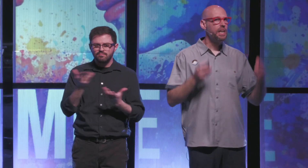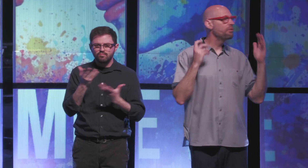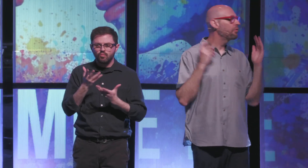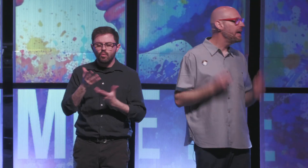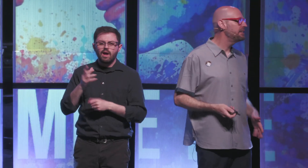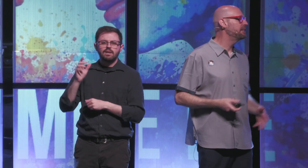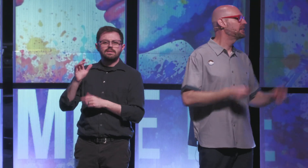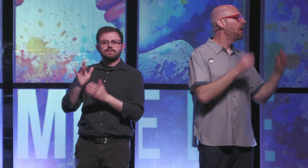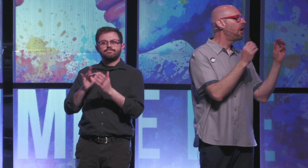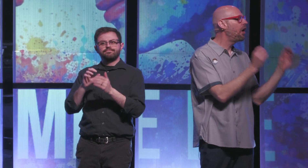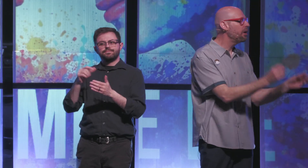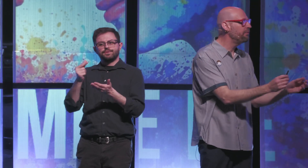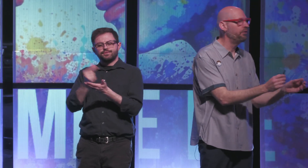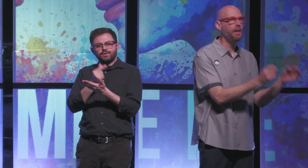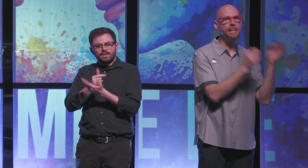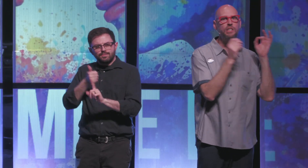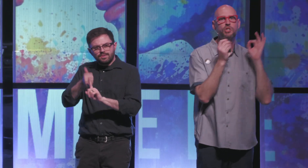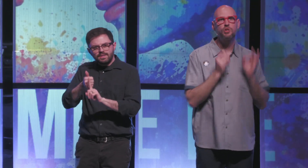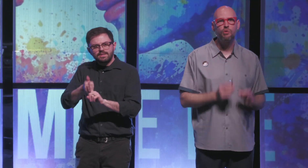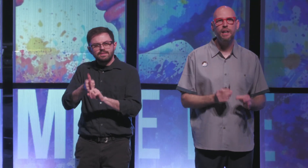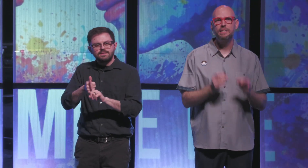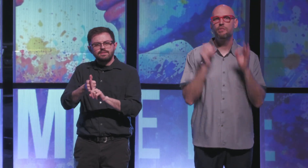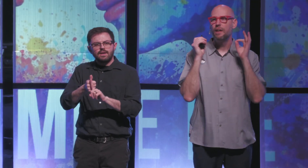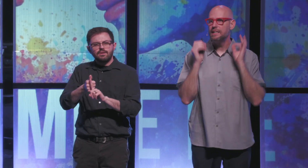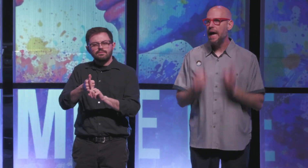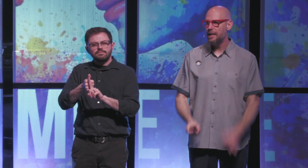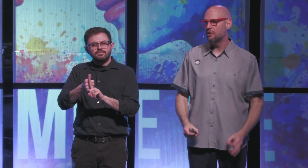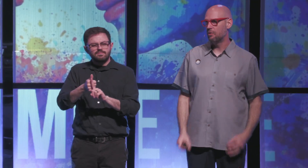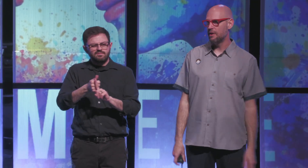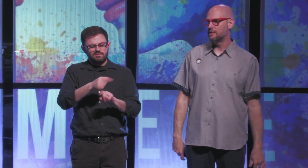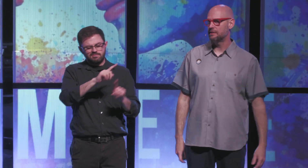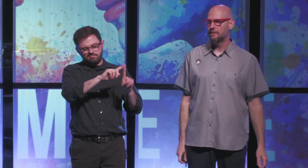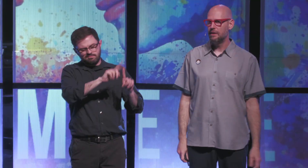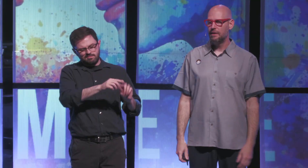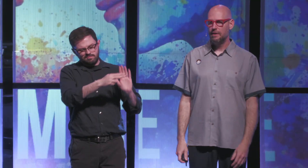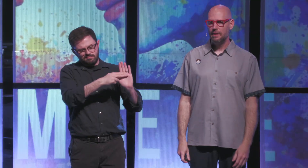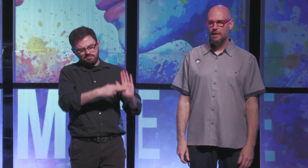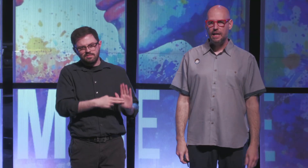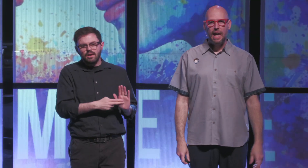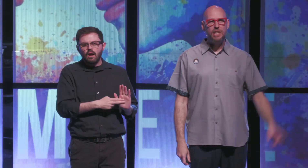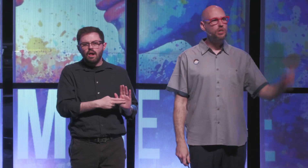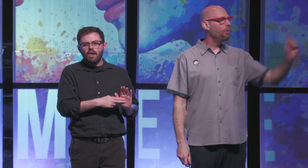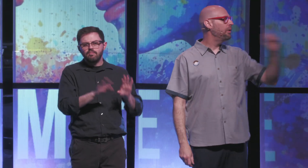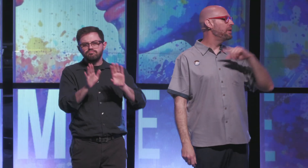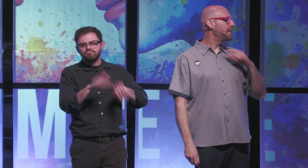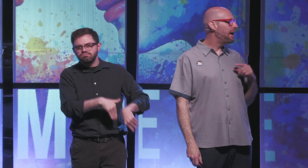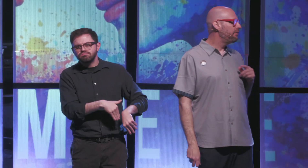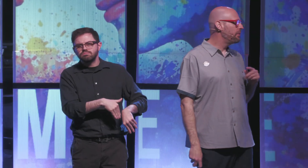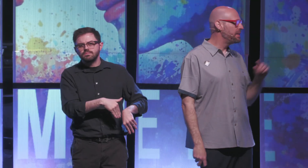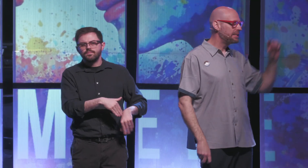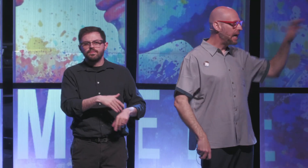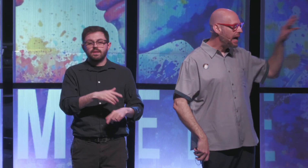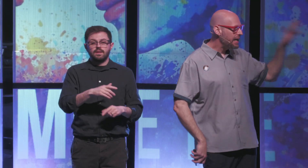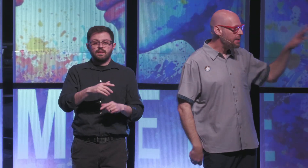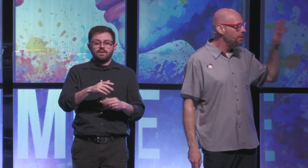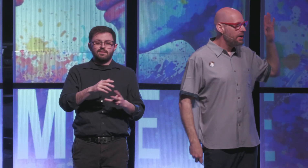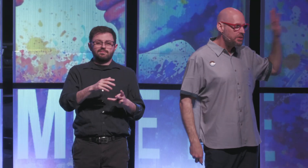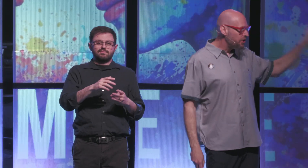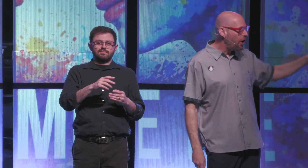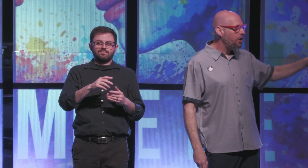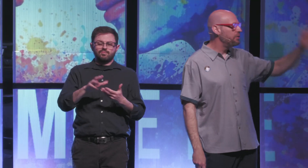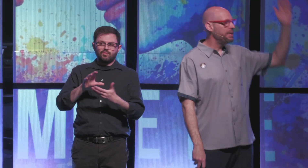itself, erases harmful and destructive categories. And you know what we get from this guy